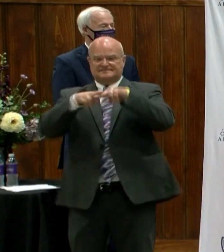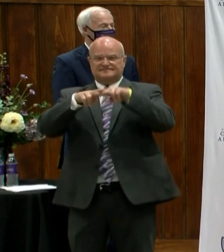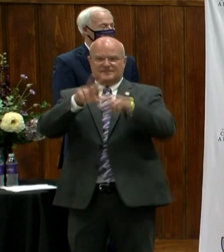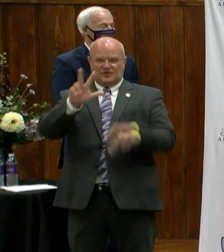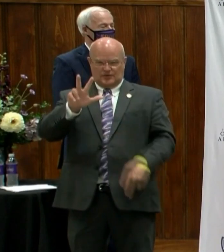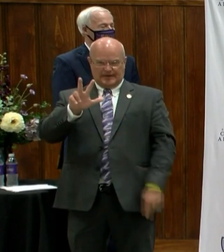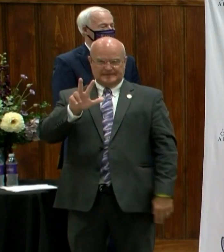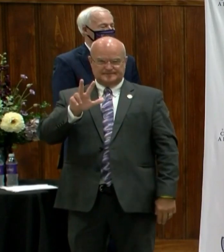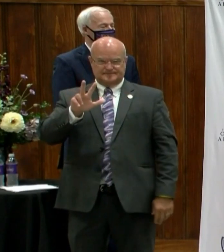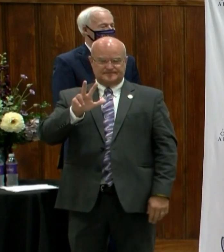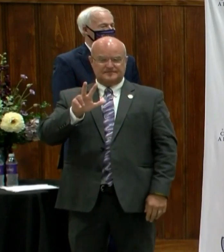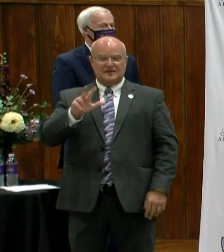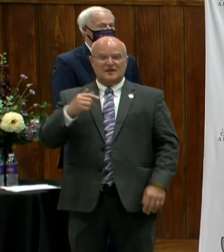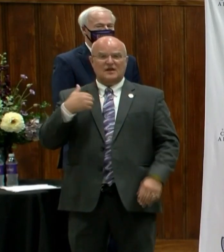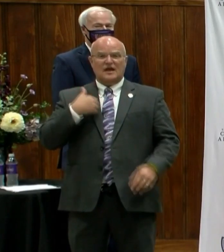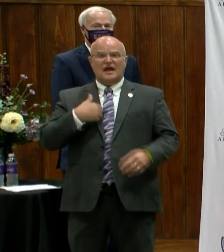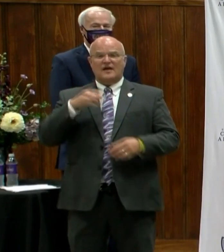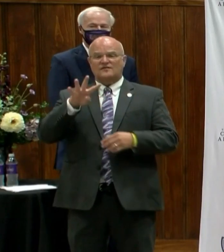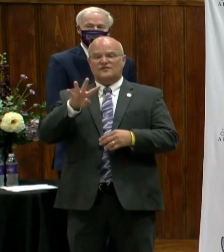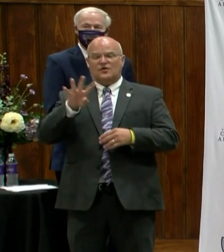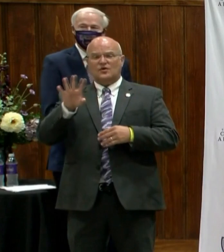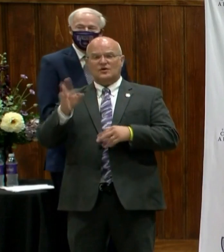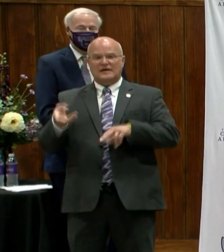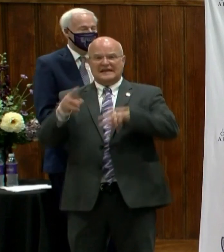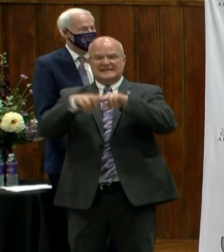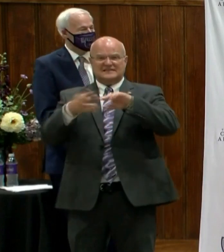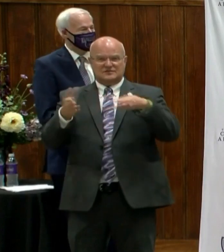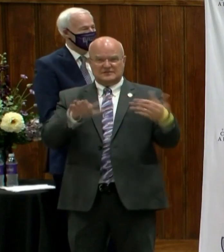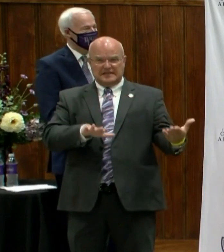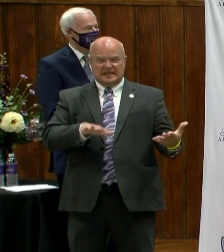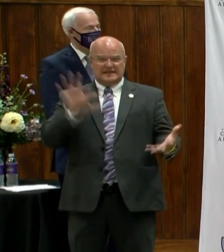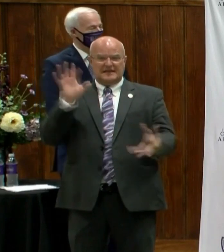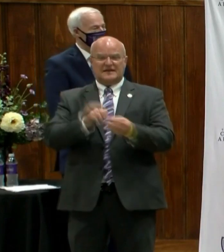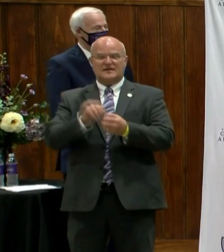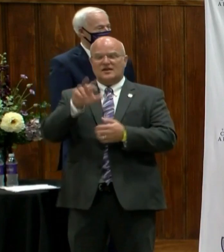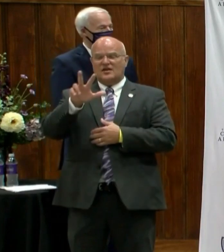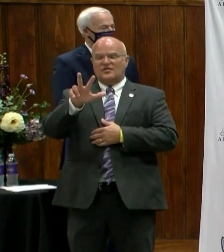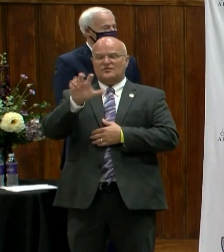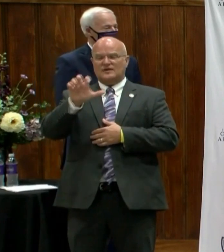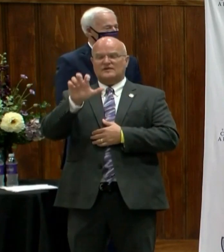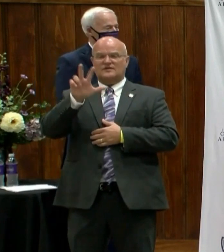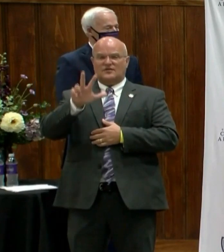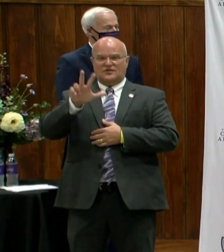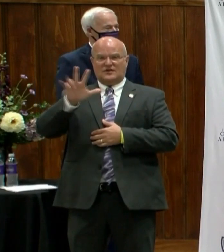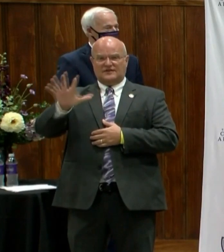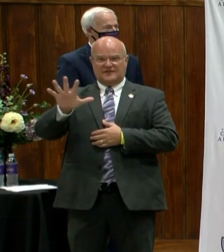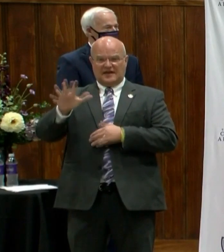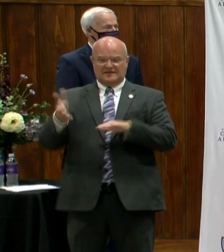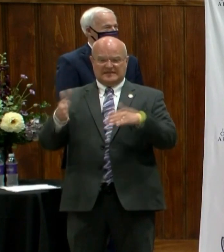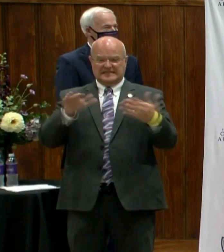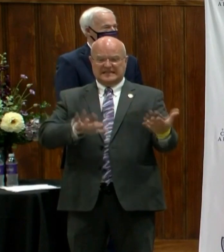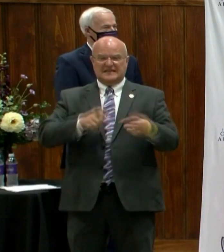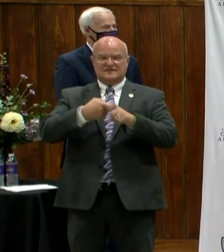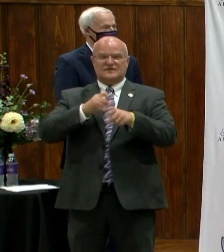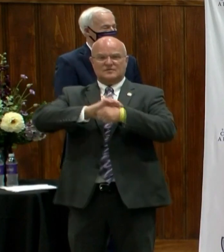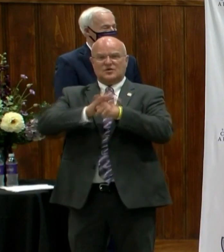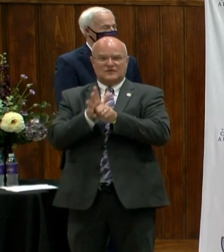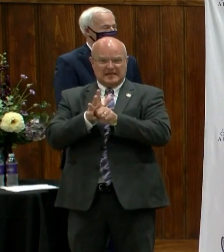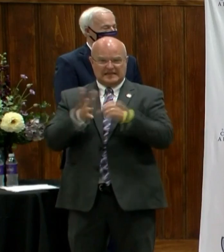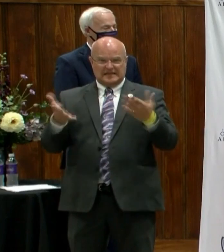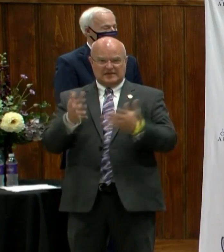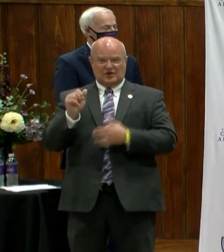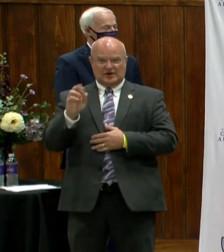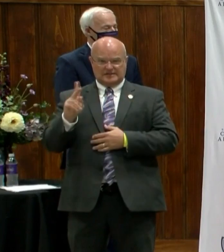from yesterday. And we've had 4 additional deaths. So we're at 335 deaths from COVID-19